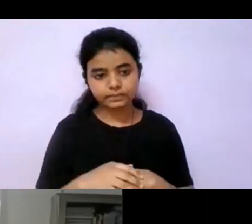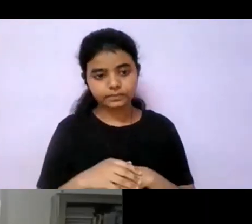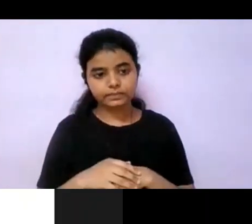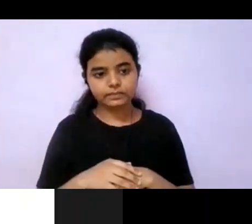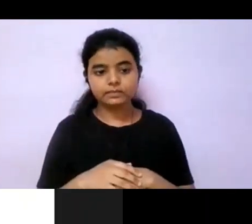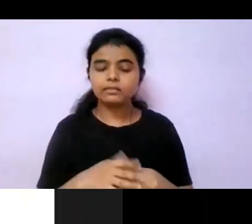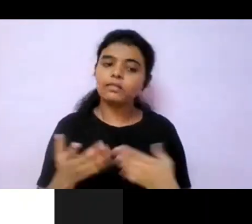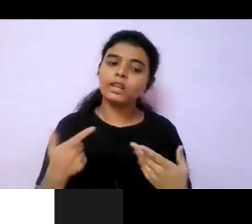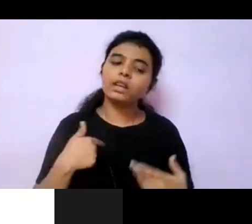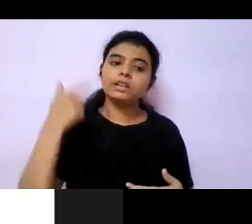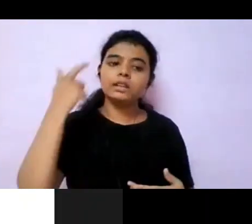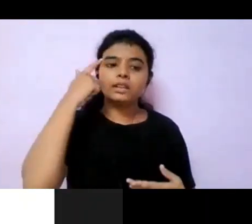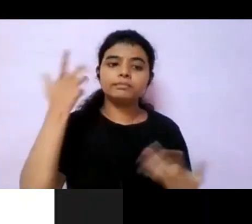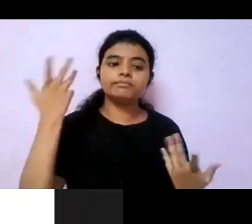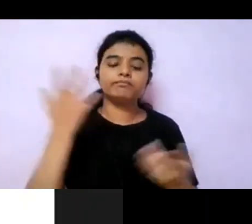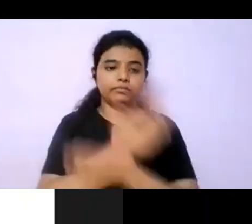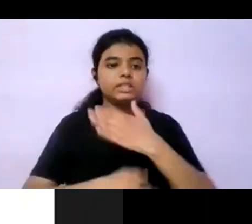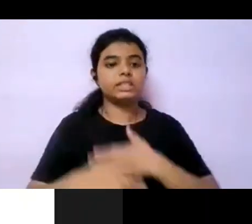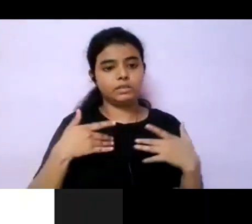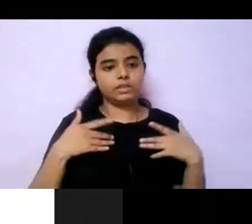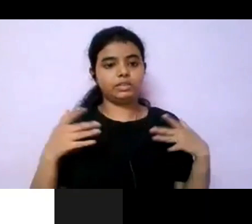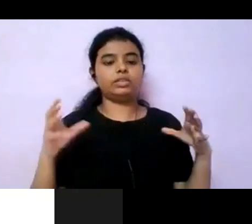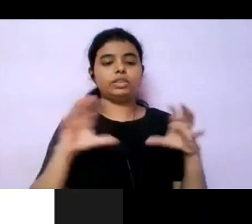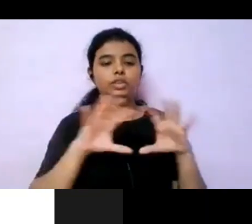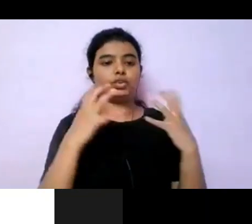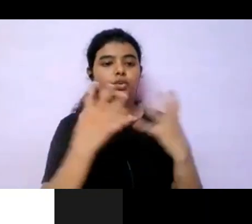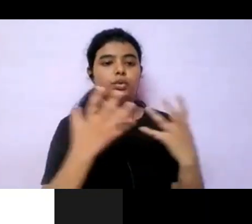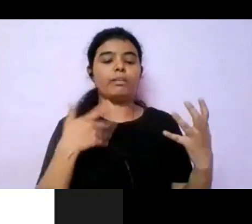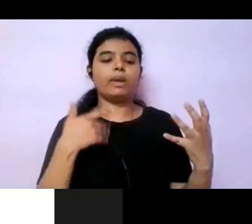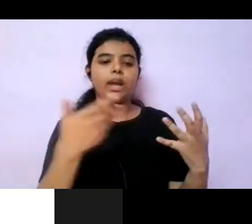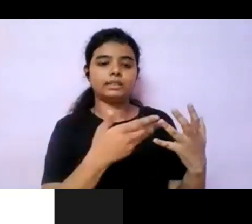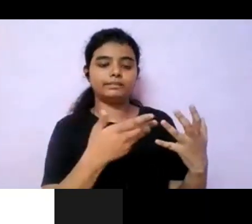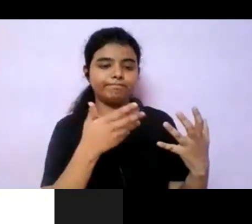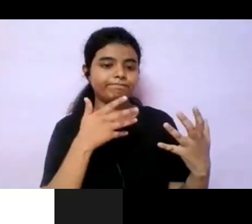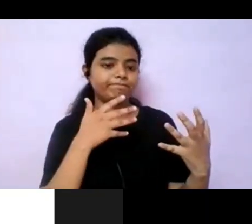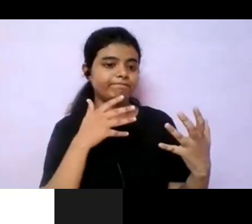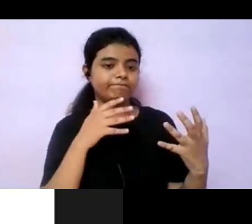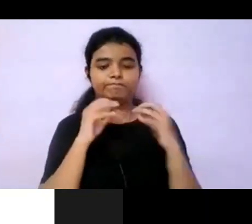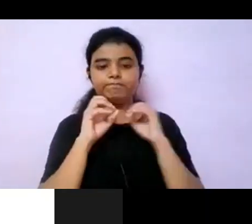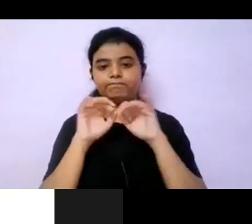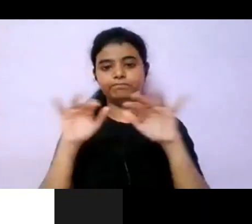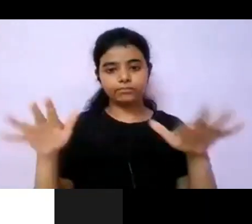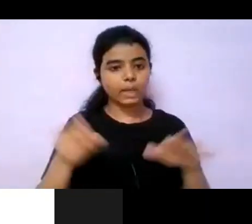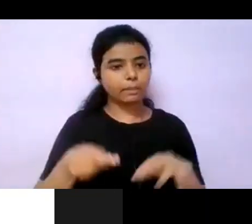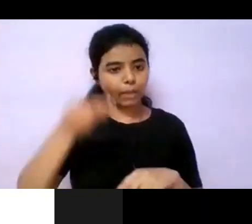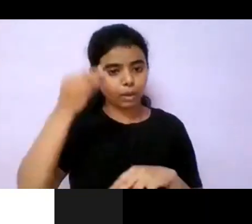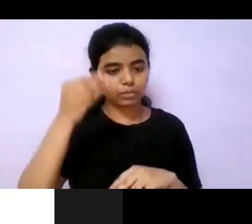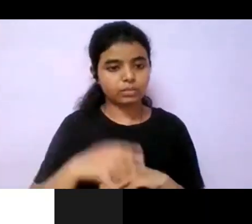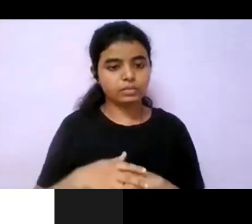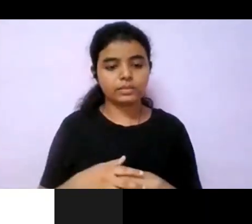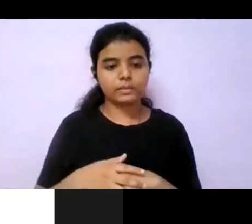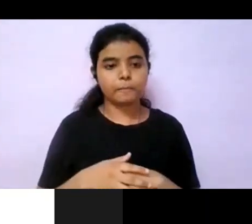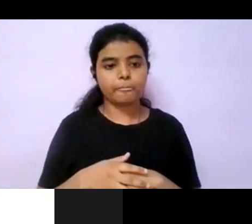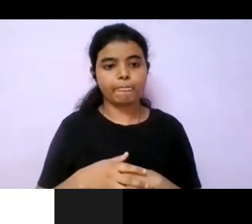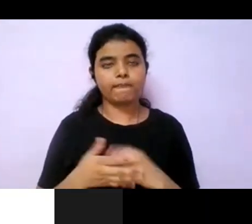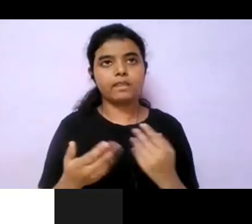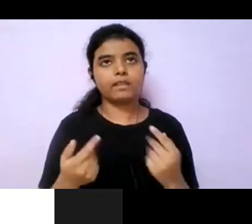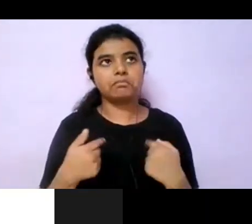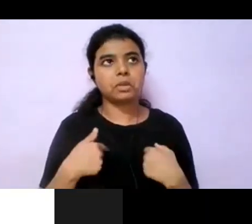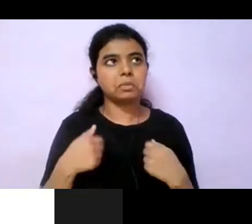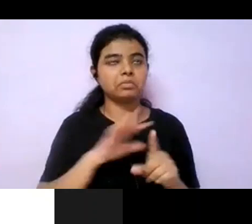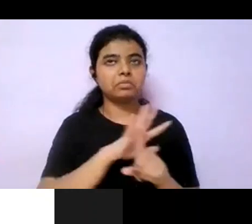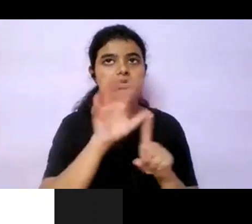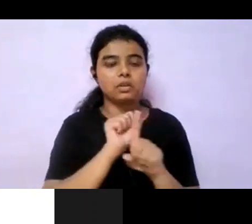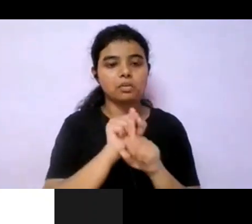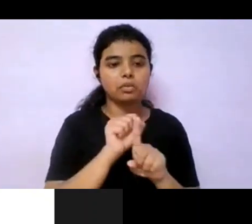Yeah, I mean, from the disability world, I mean, I think there's been some important work from what we might call cultural